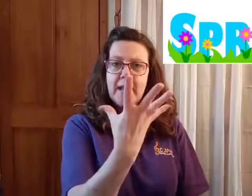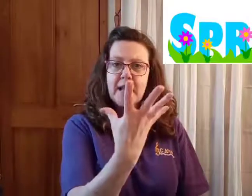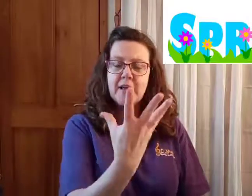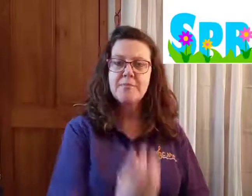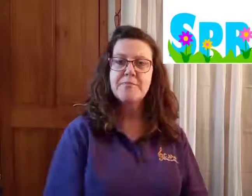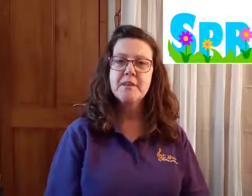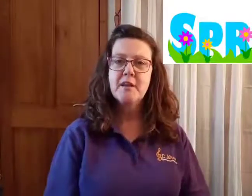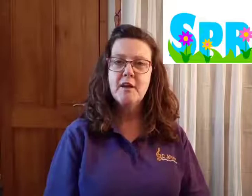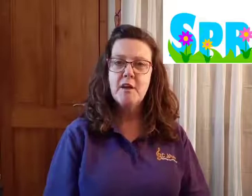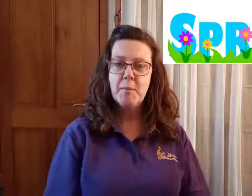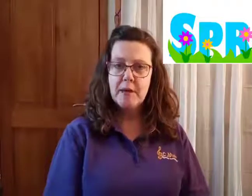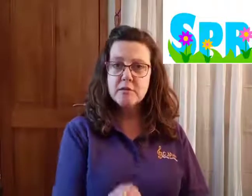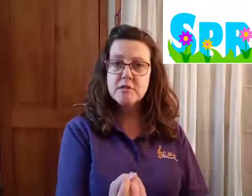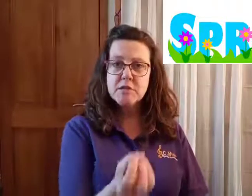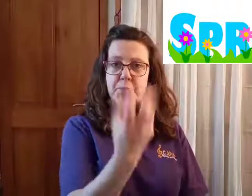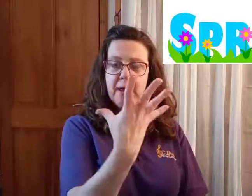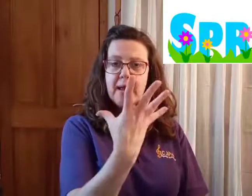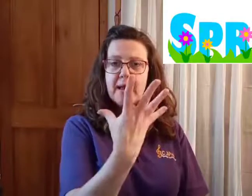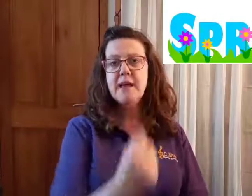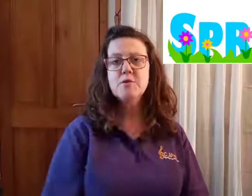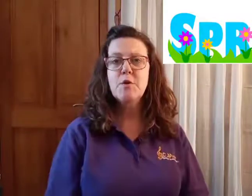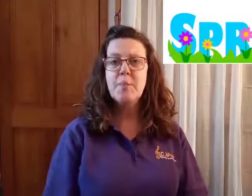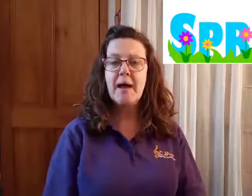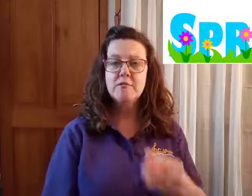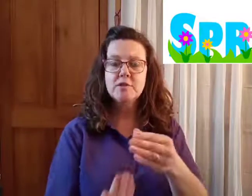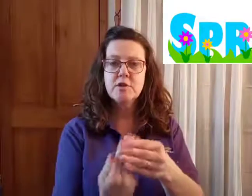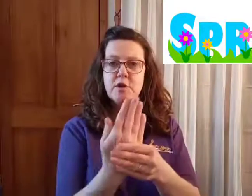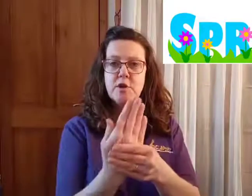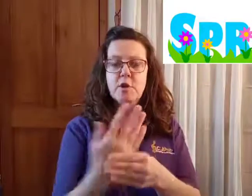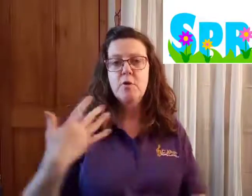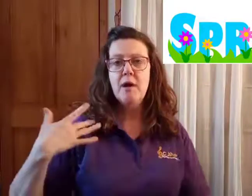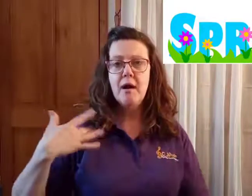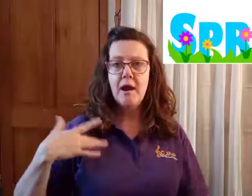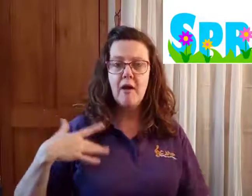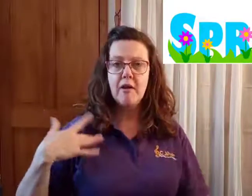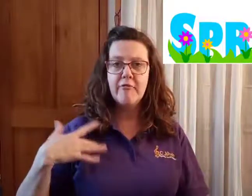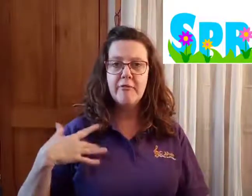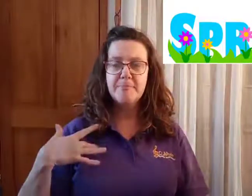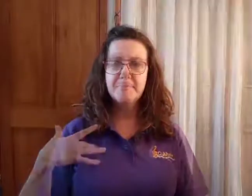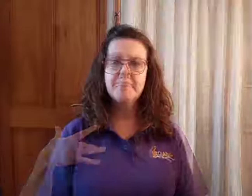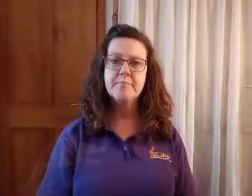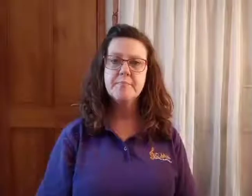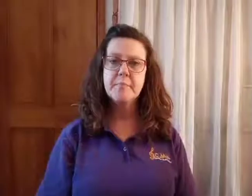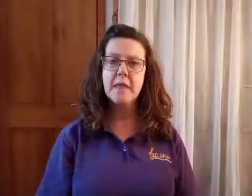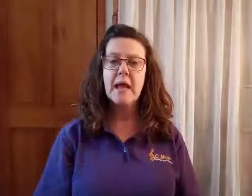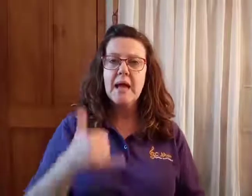spring, because spring is all about new life.